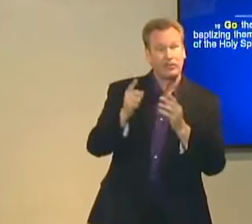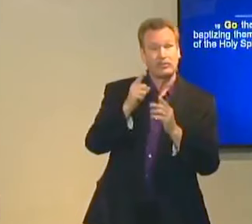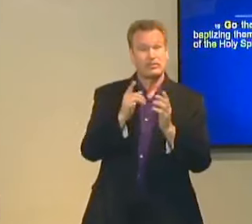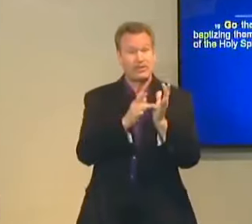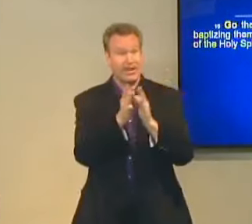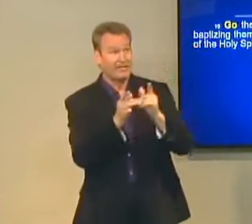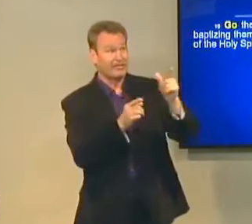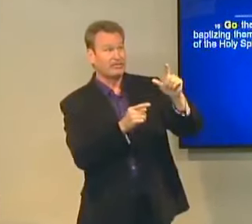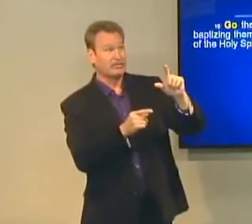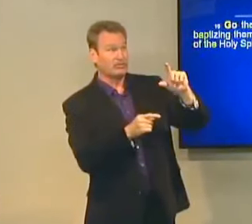lessen the others